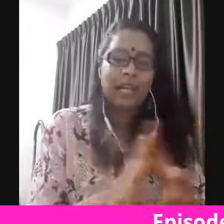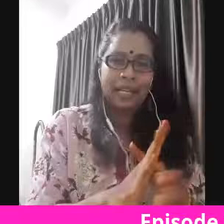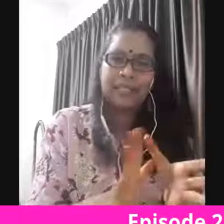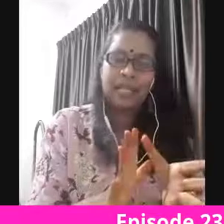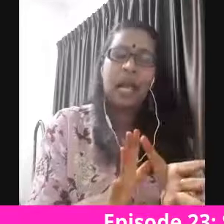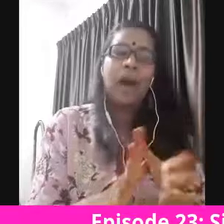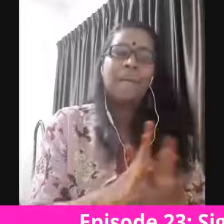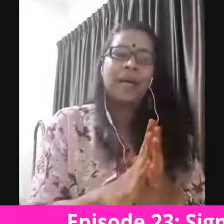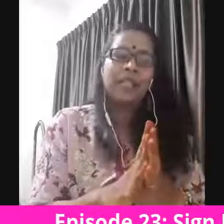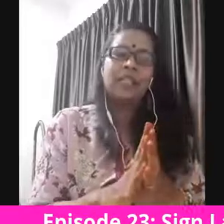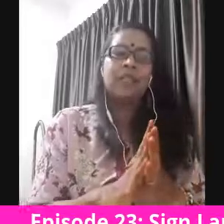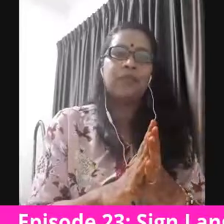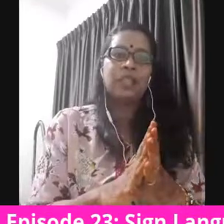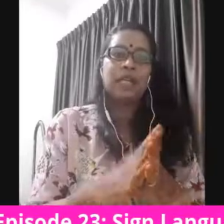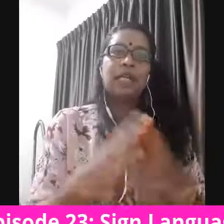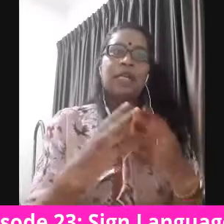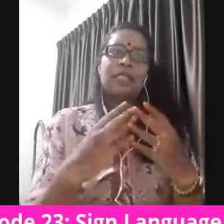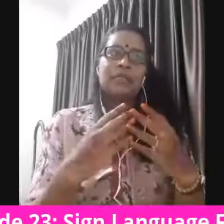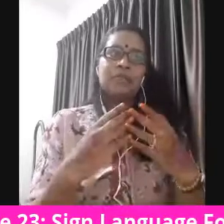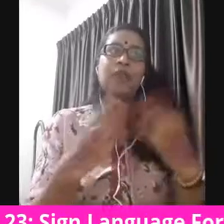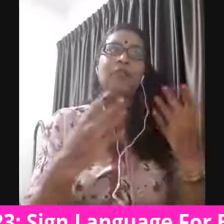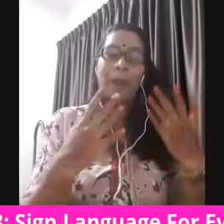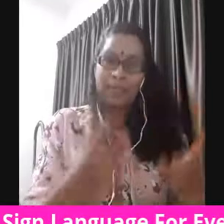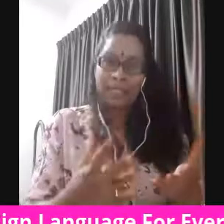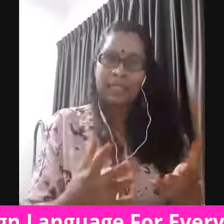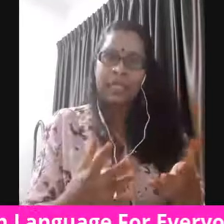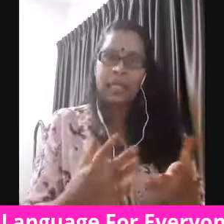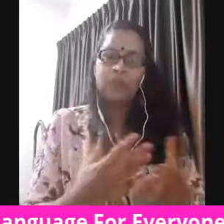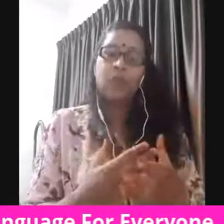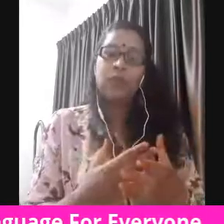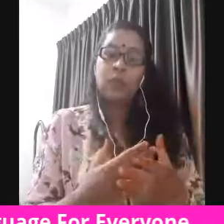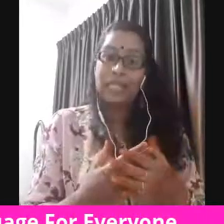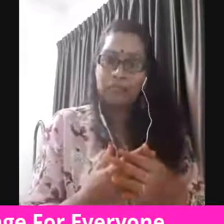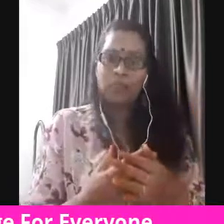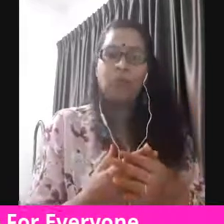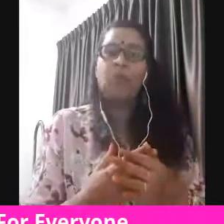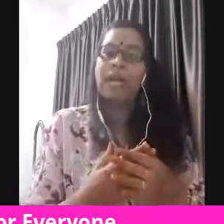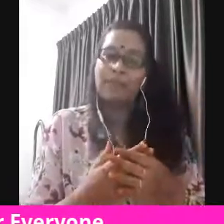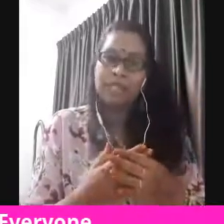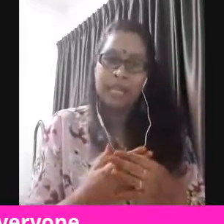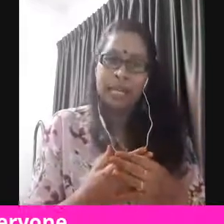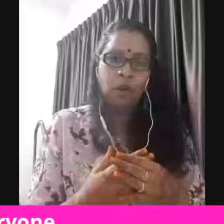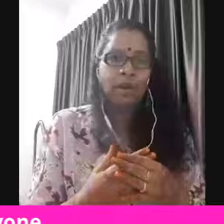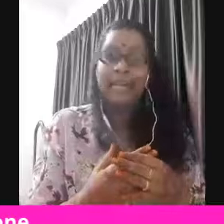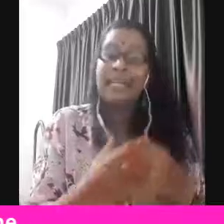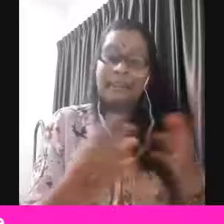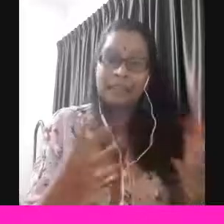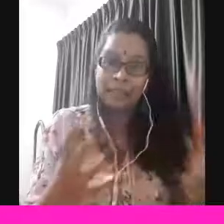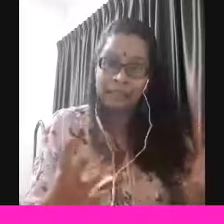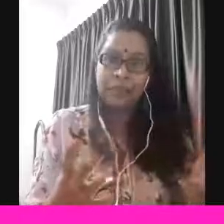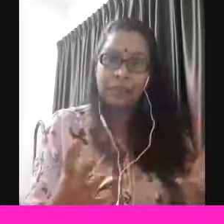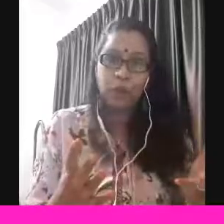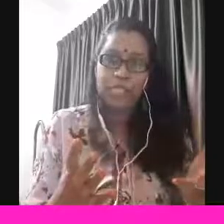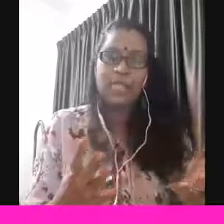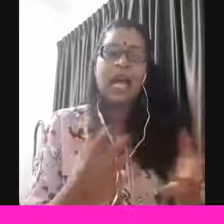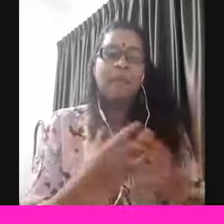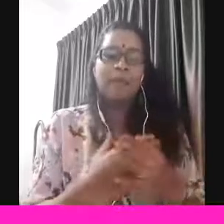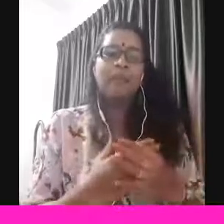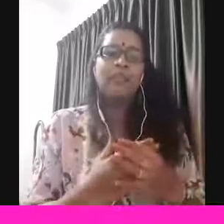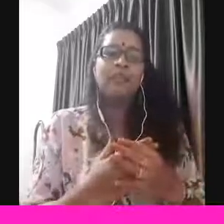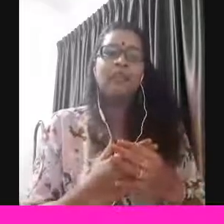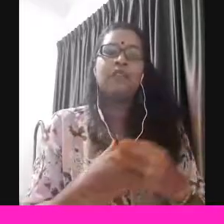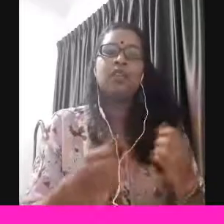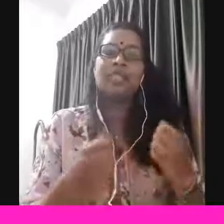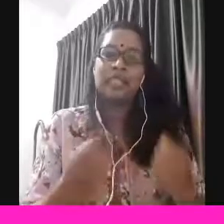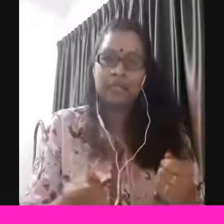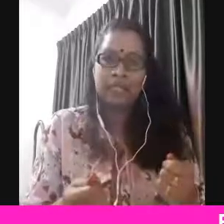Mm-hmm. courses like that. But if for public, if you want to learn from YMCA or any other bodies,